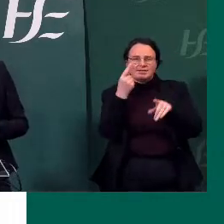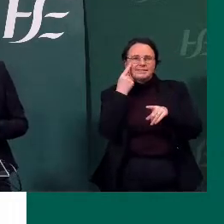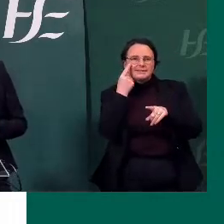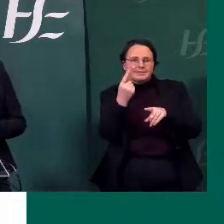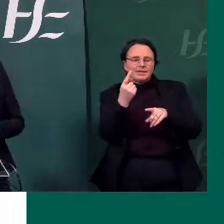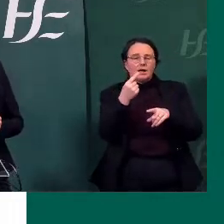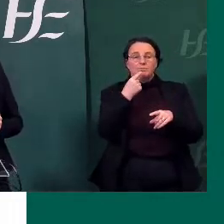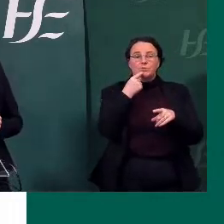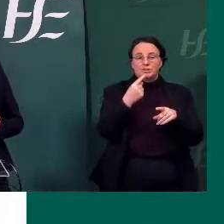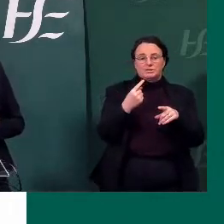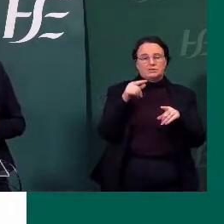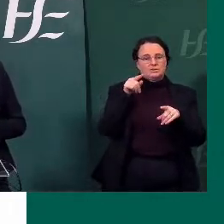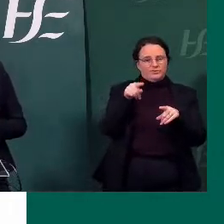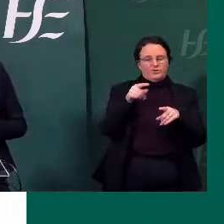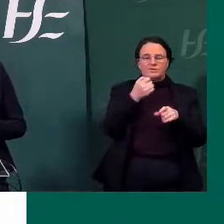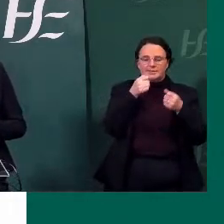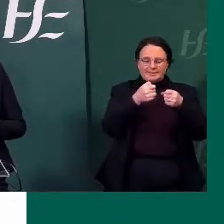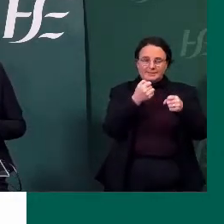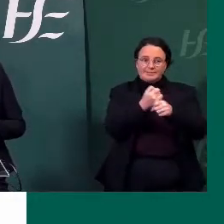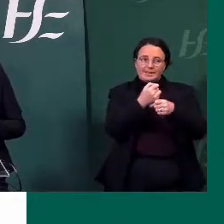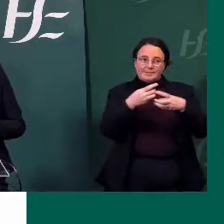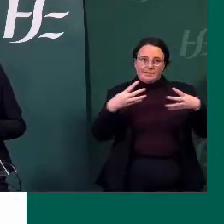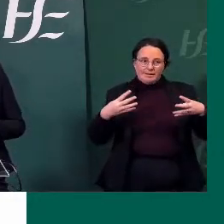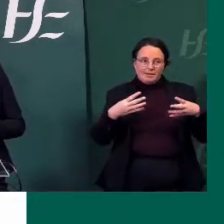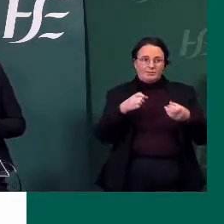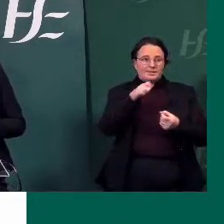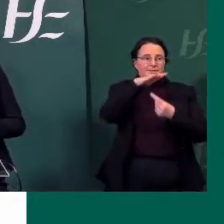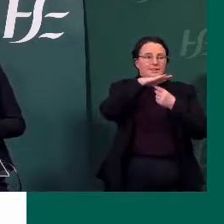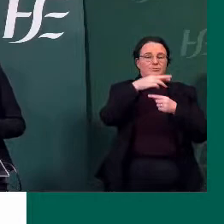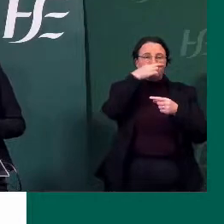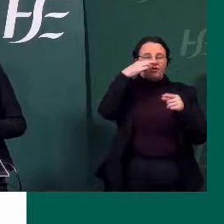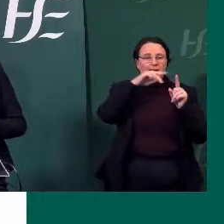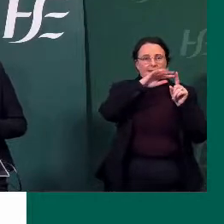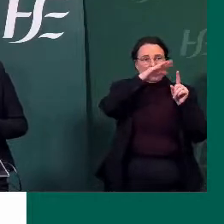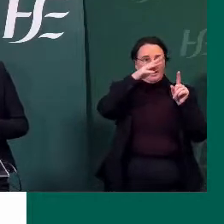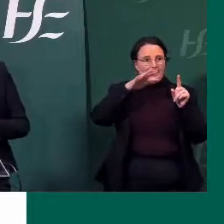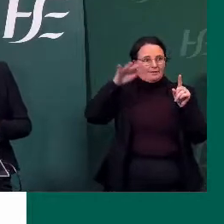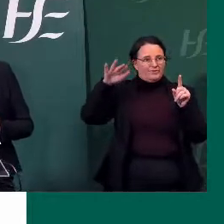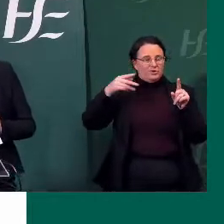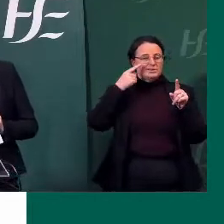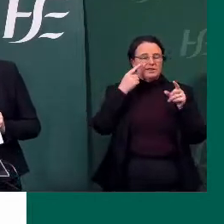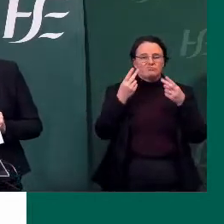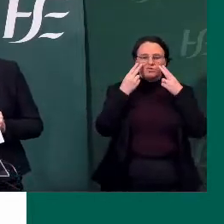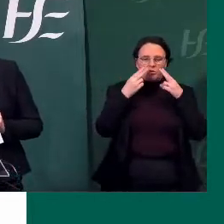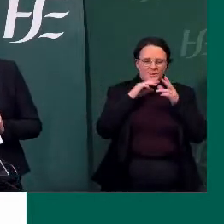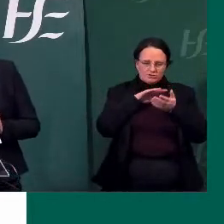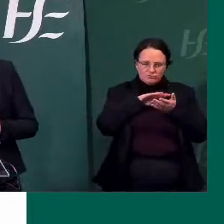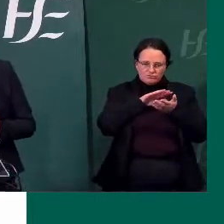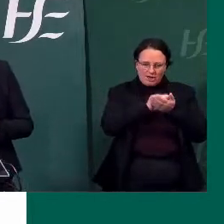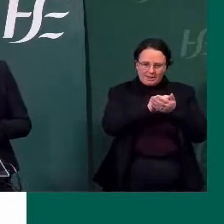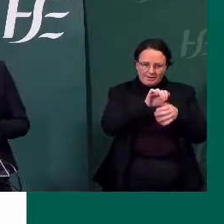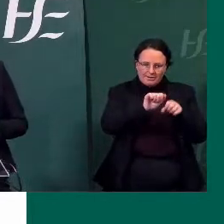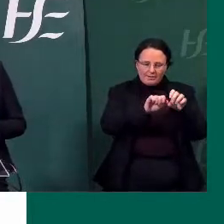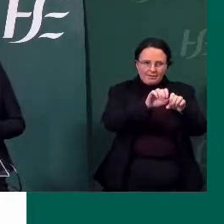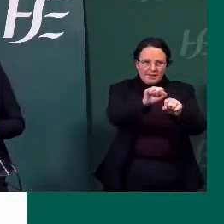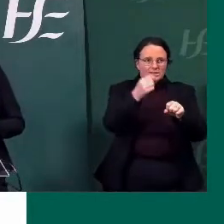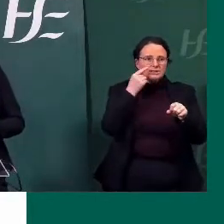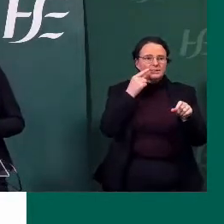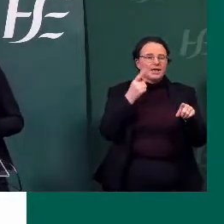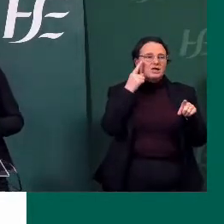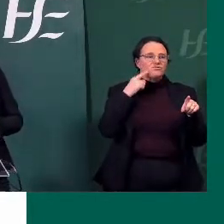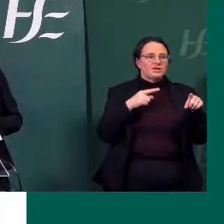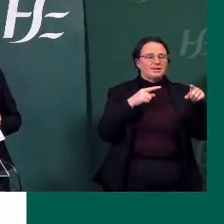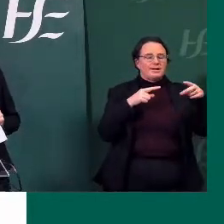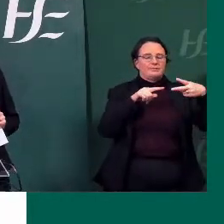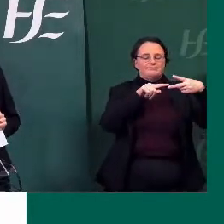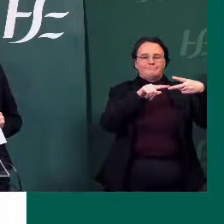certainly in terms of what the data is telling us, that top red line. So when we look at the normal tracking, you can see the green line in the